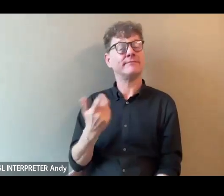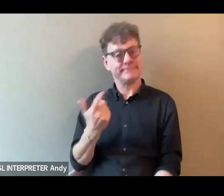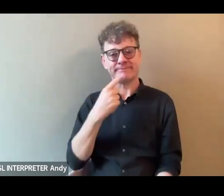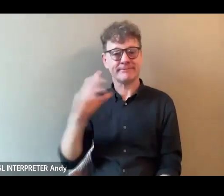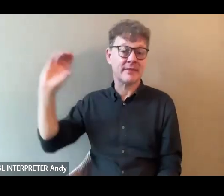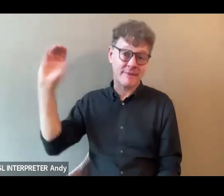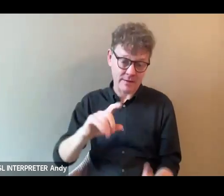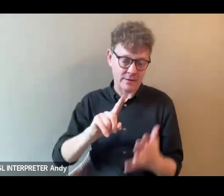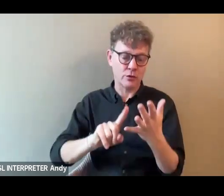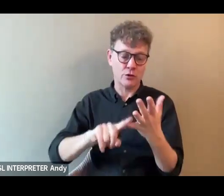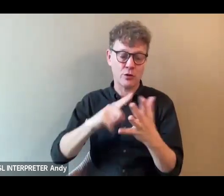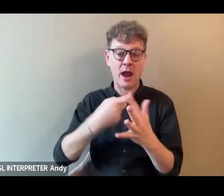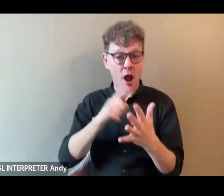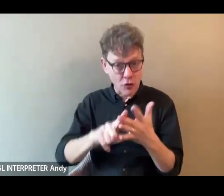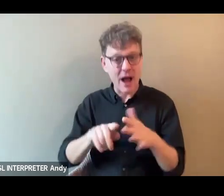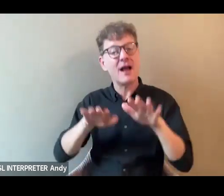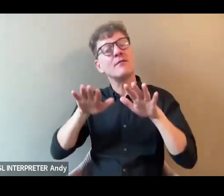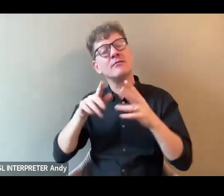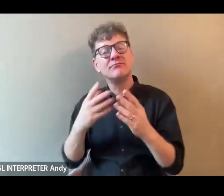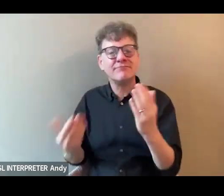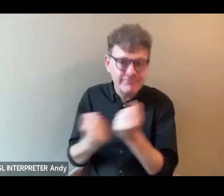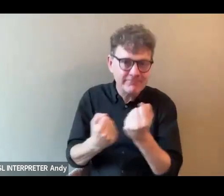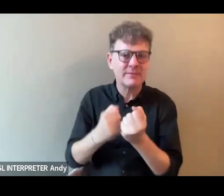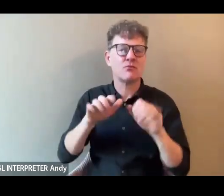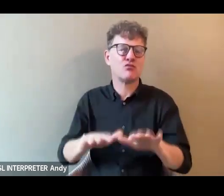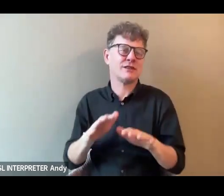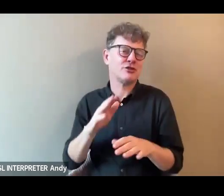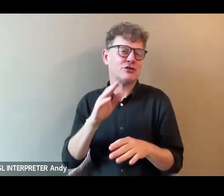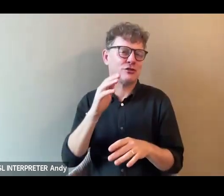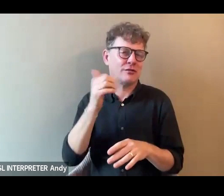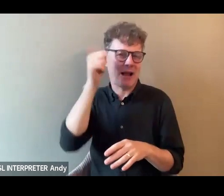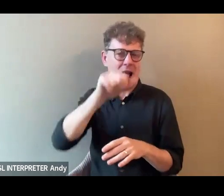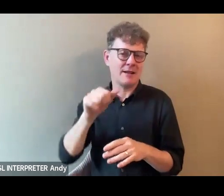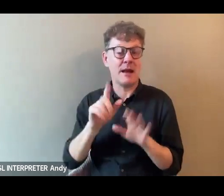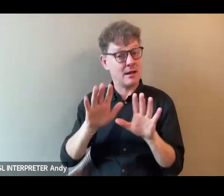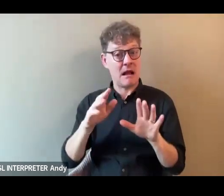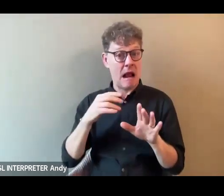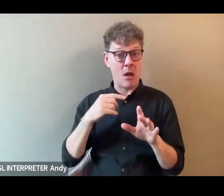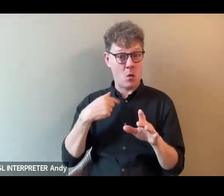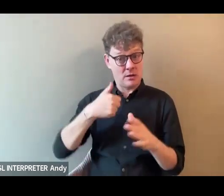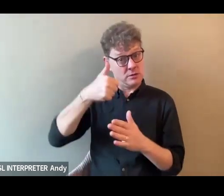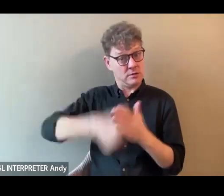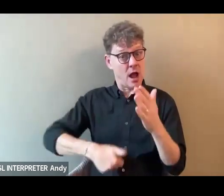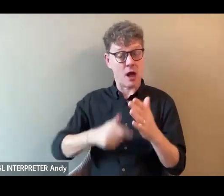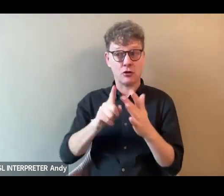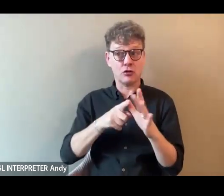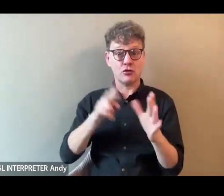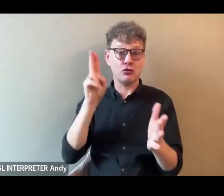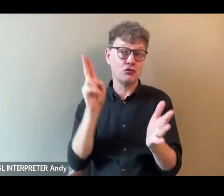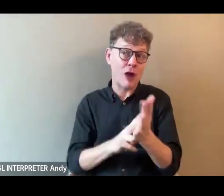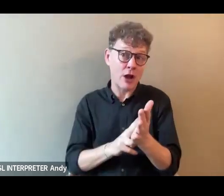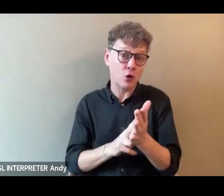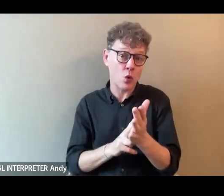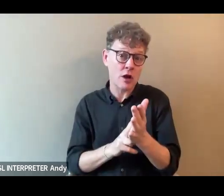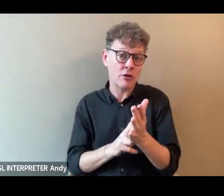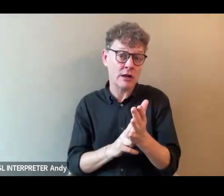by UKRI with additional support from British Academy. And what we've aimed to do since our start, so we started January time